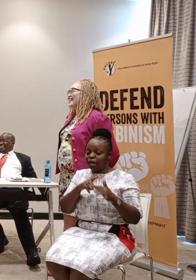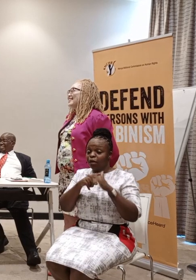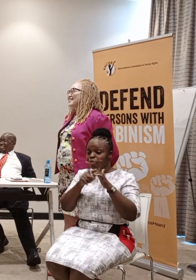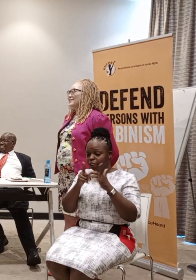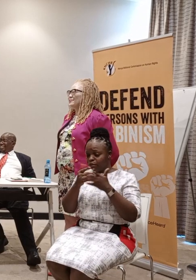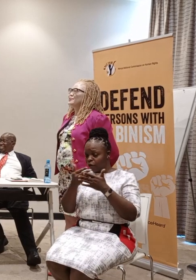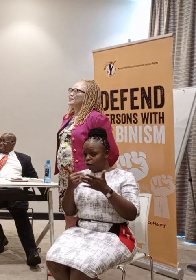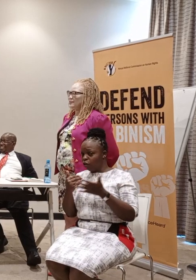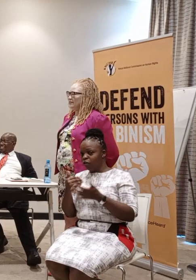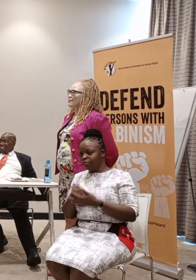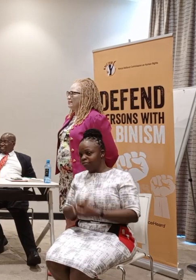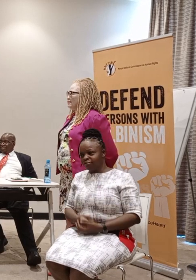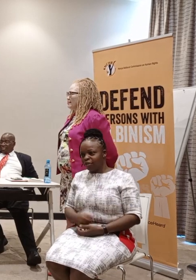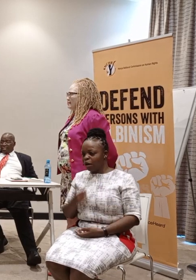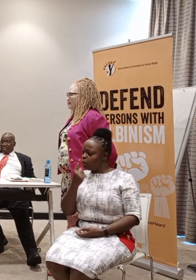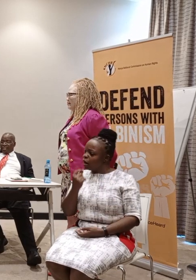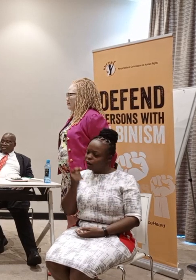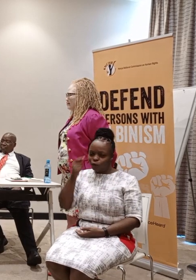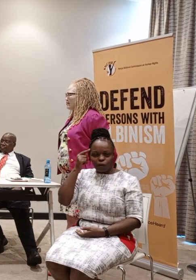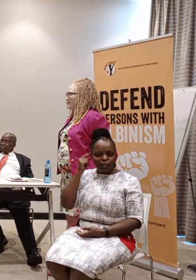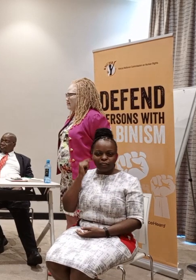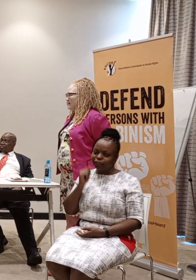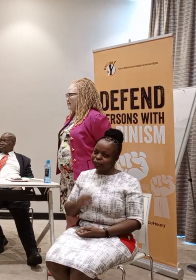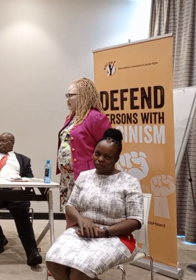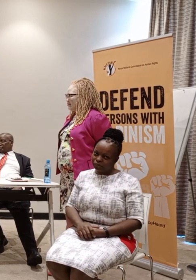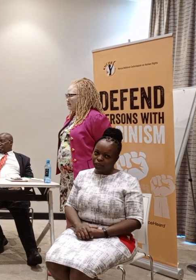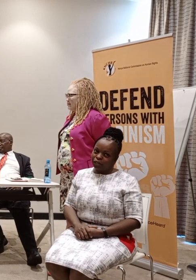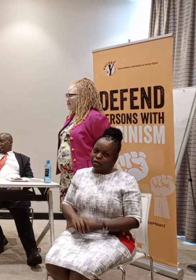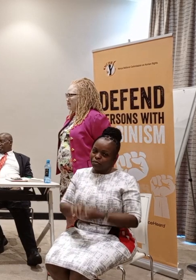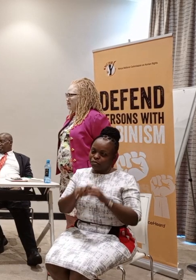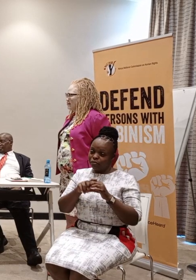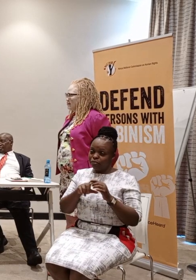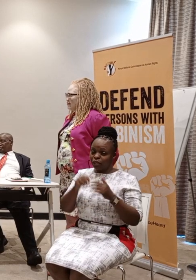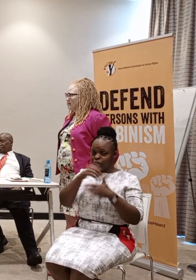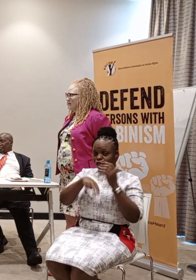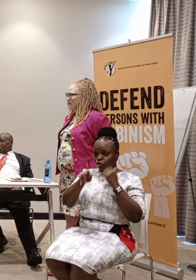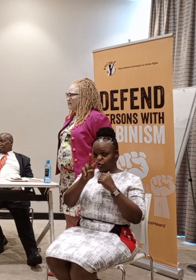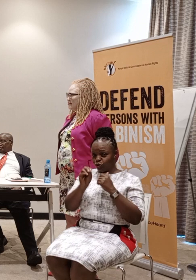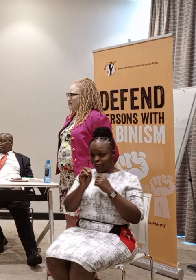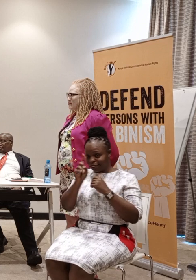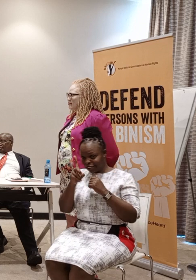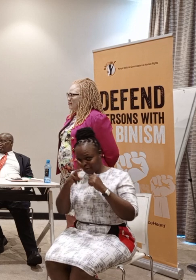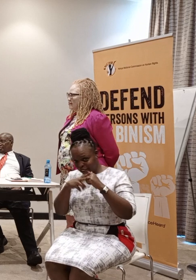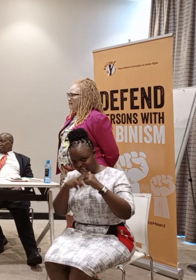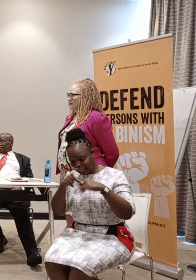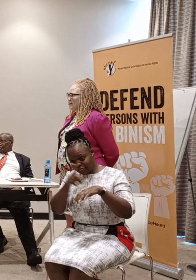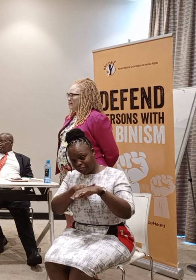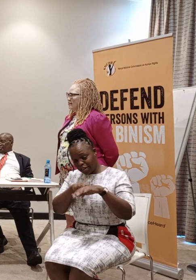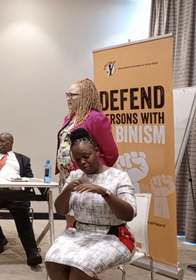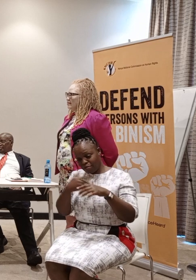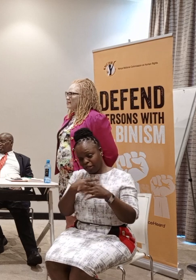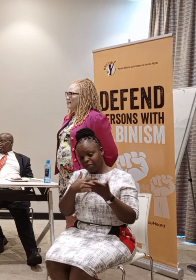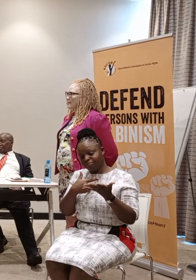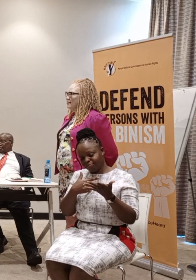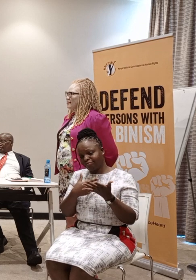camera is straight. You understand that? It will see things in a certain way. But then in 2017, when I was running for MP, and this is my final